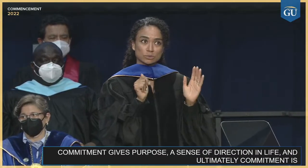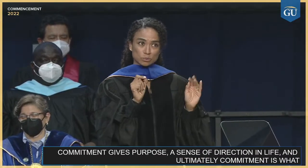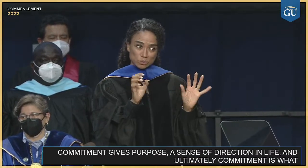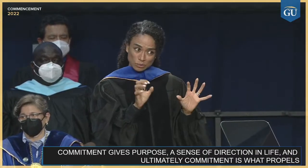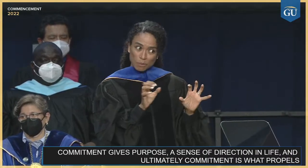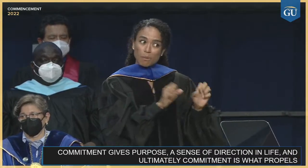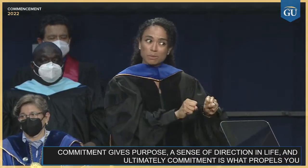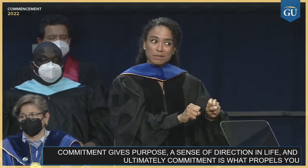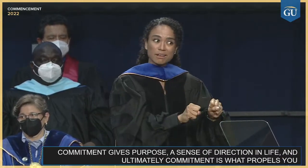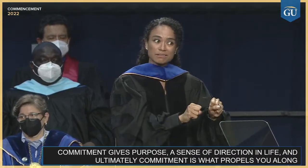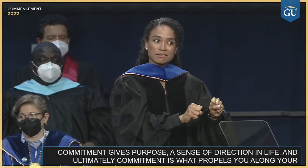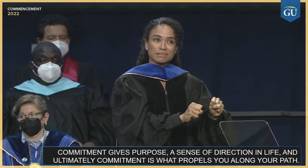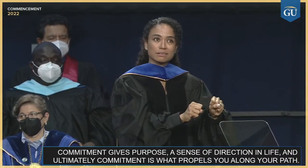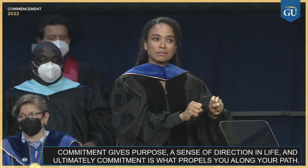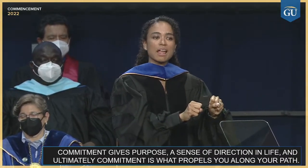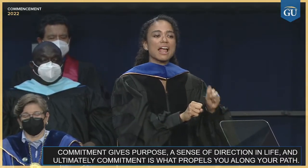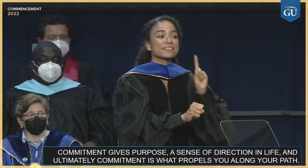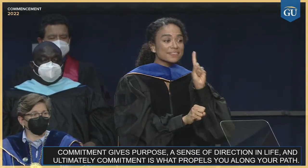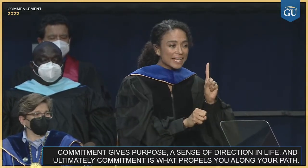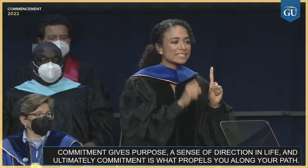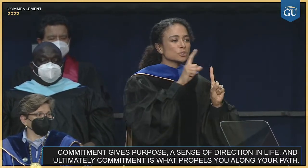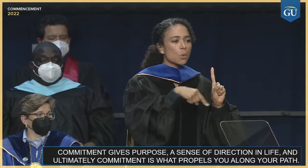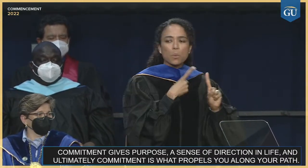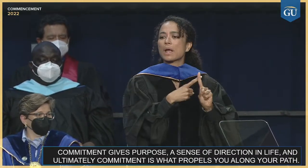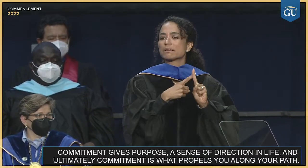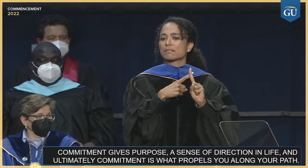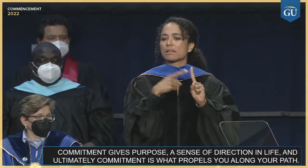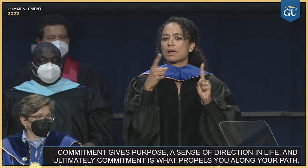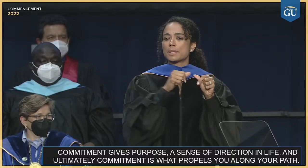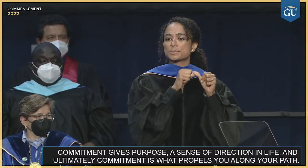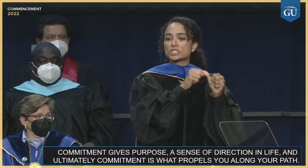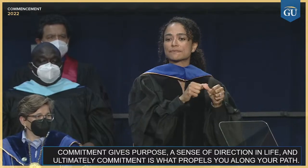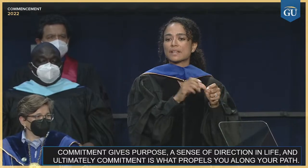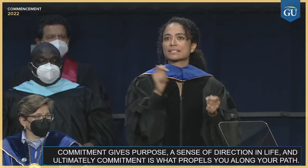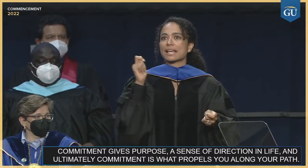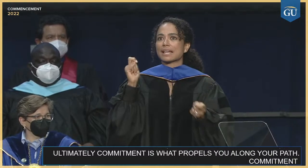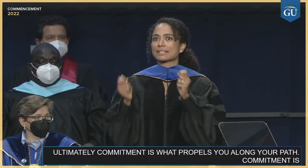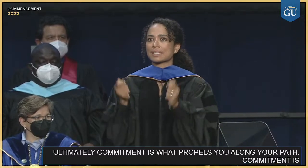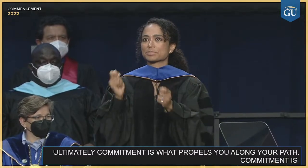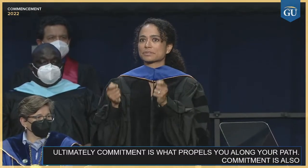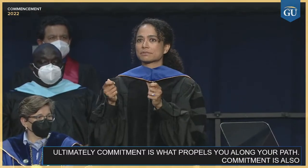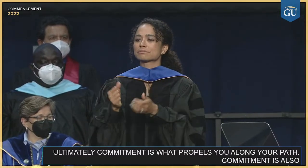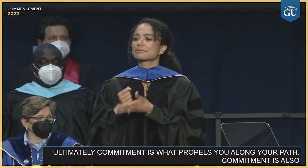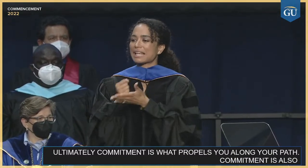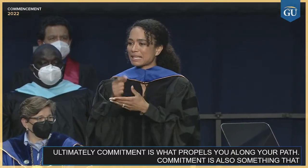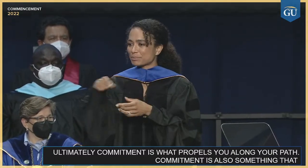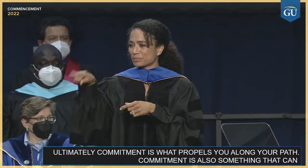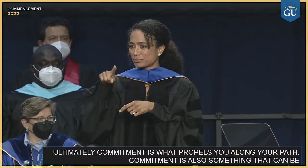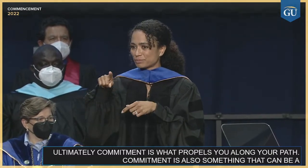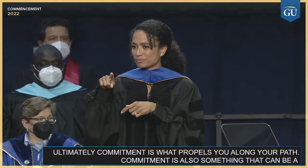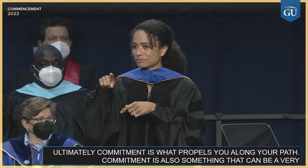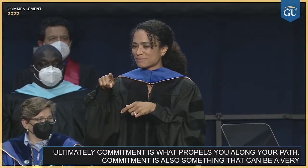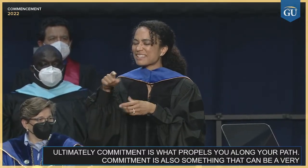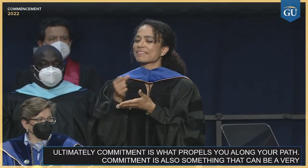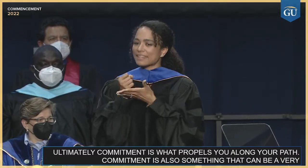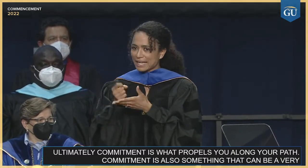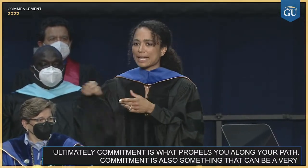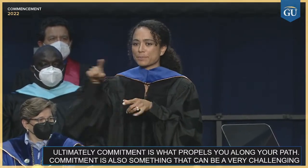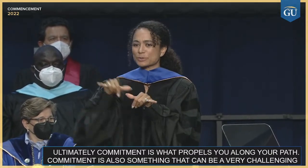Commitment is also something that can be a very challenging skill to hold on to. And that's when perseverance and